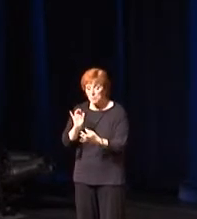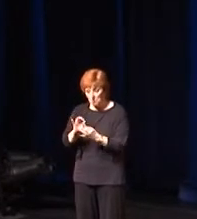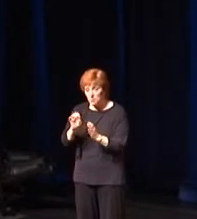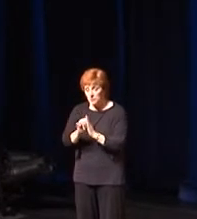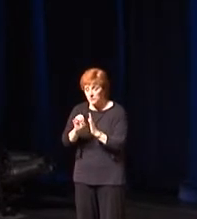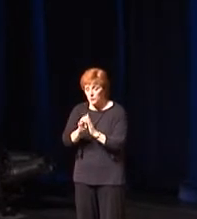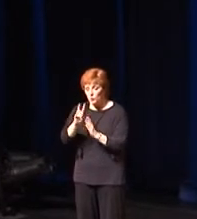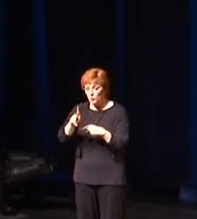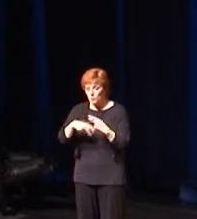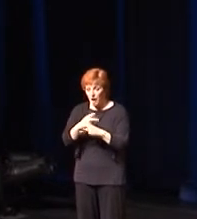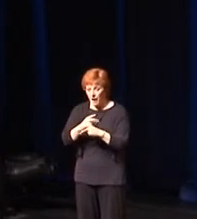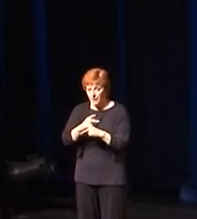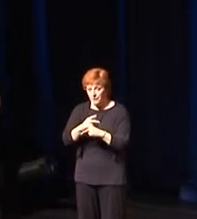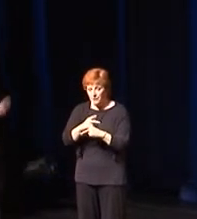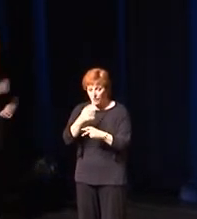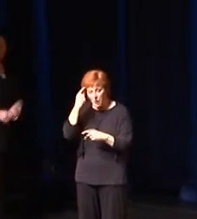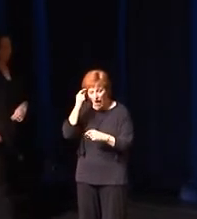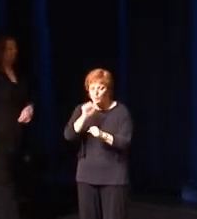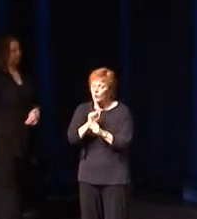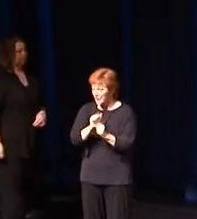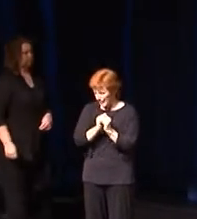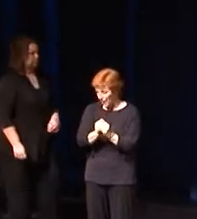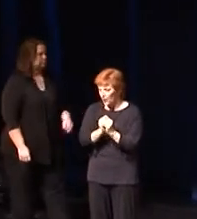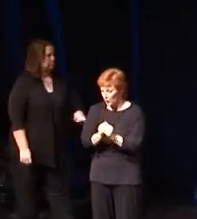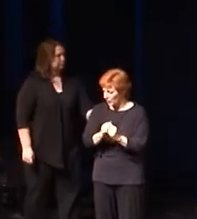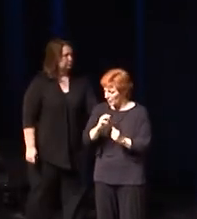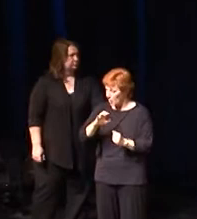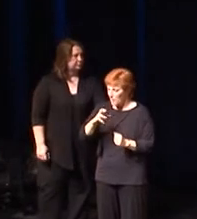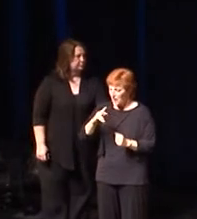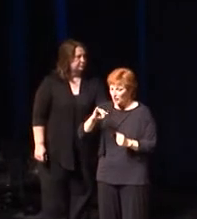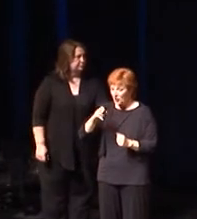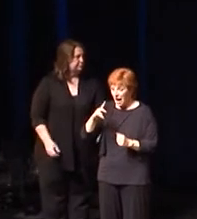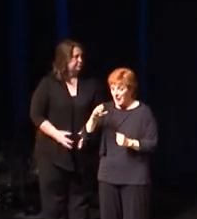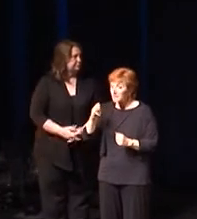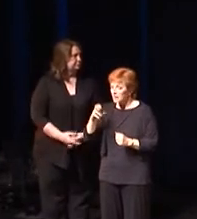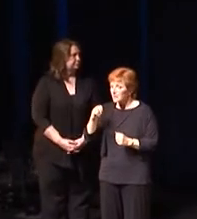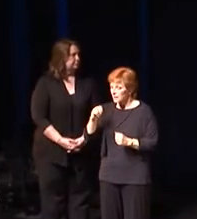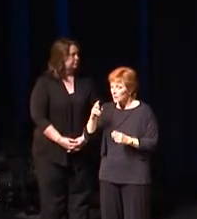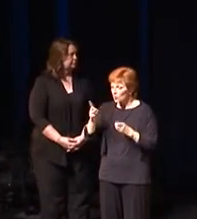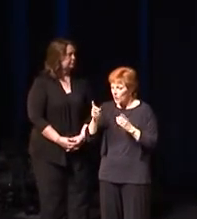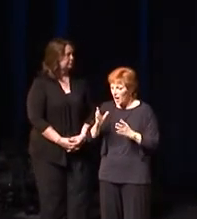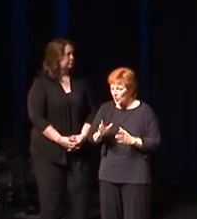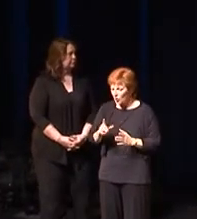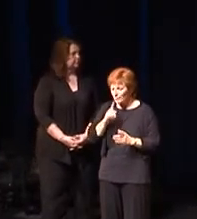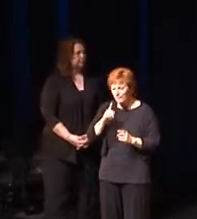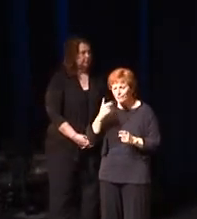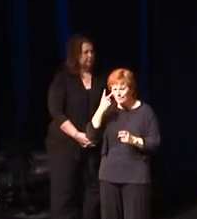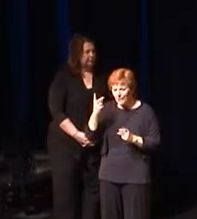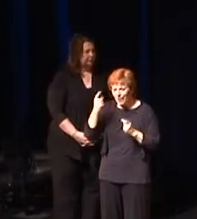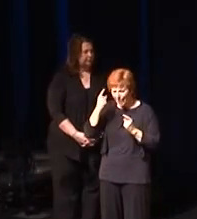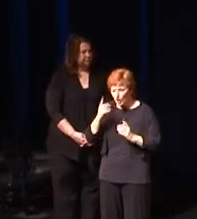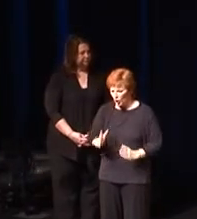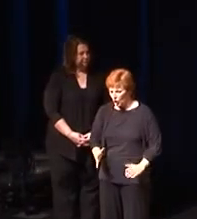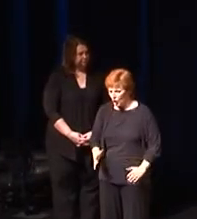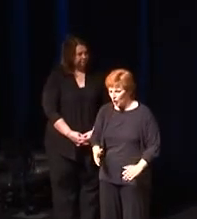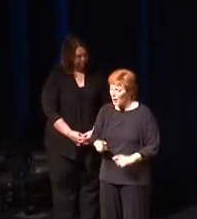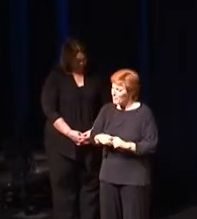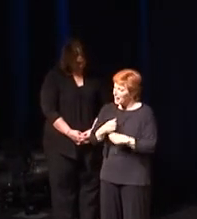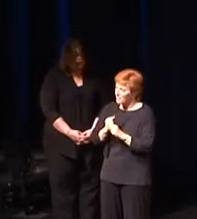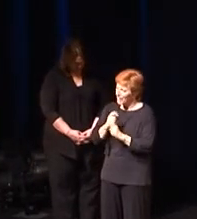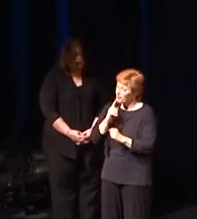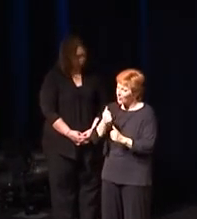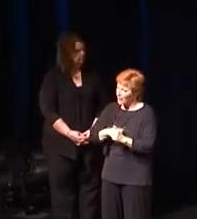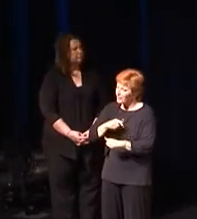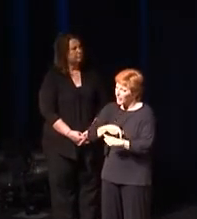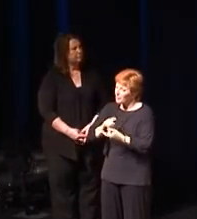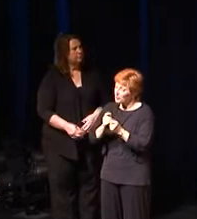example of two kinds, different kinds of minds working together, because Mick Jackson, the director, absolute visual thinker, but he made sure that